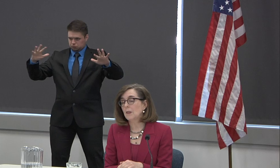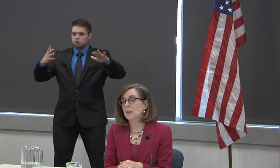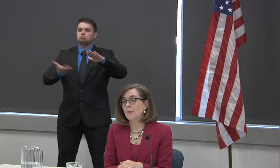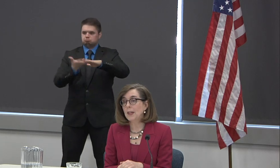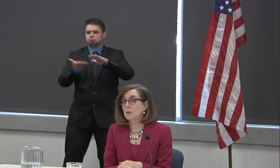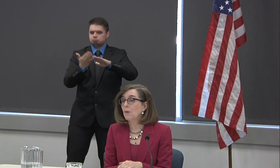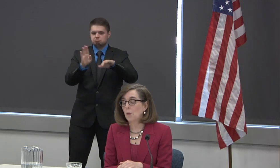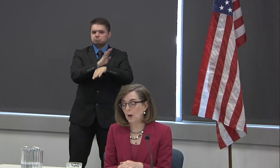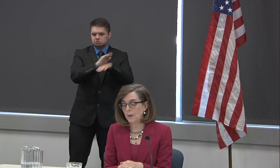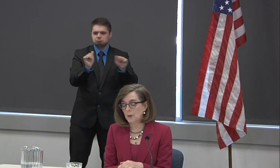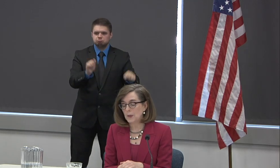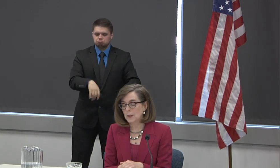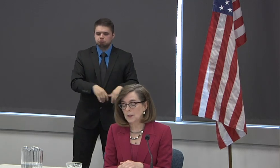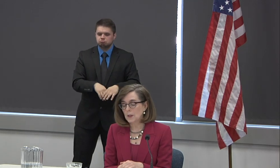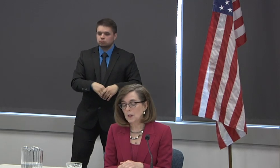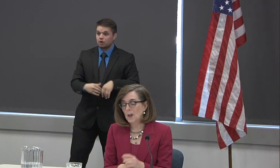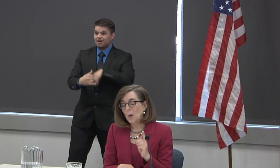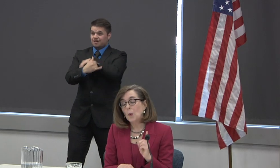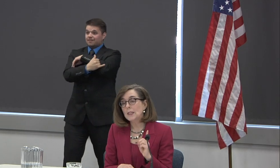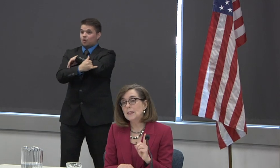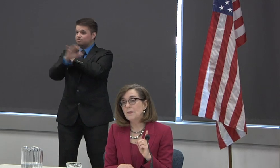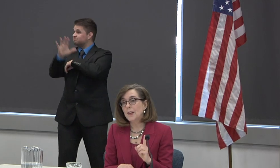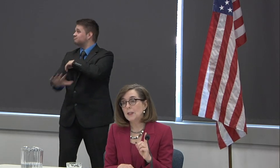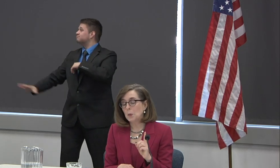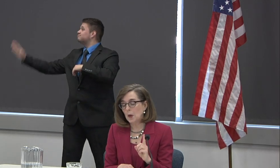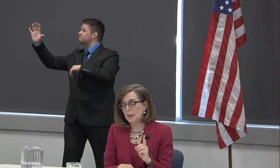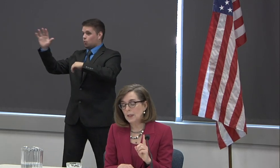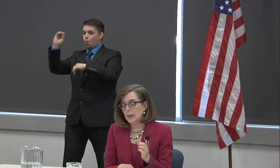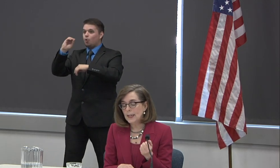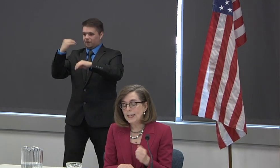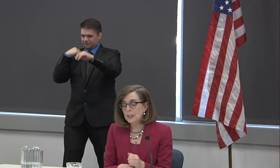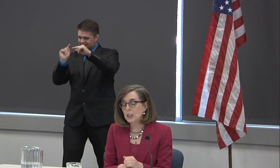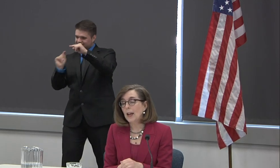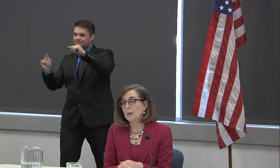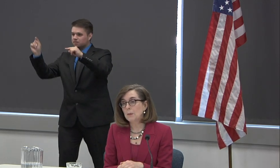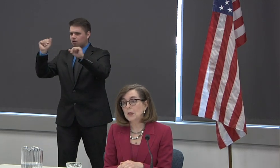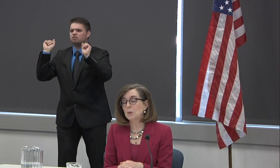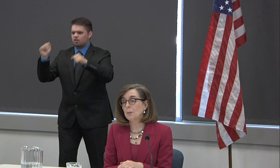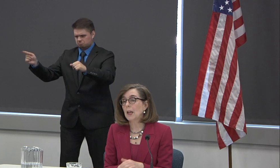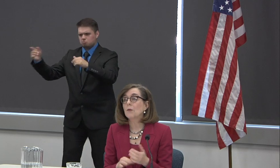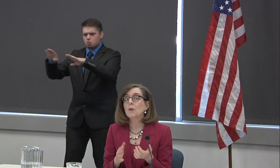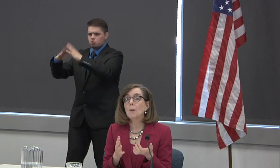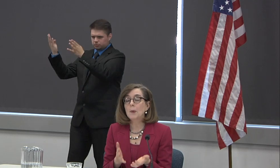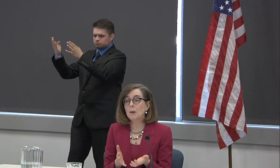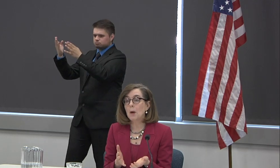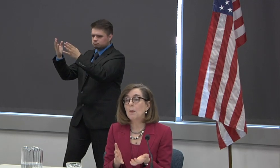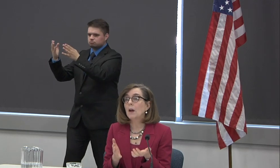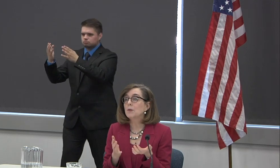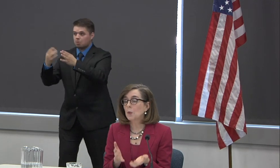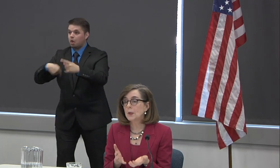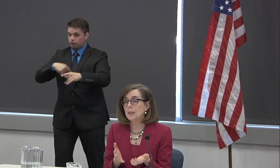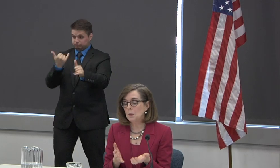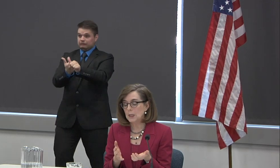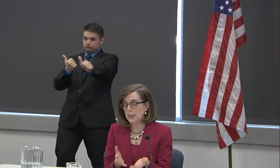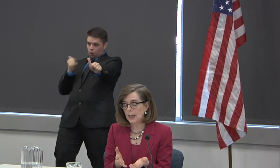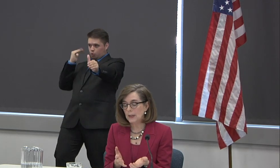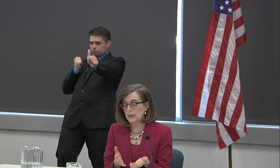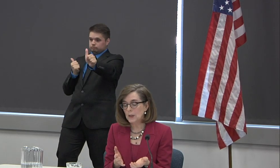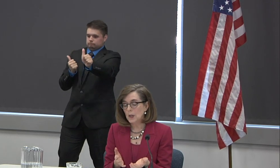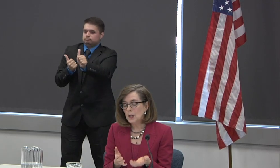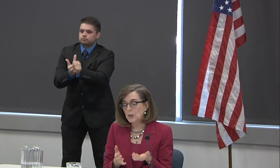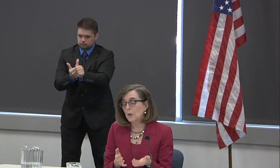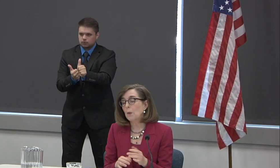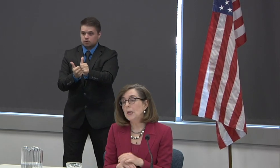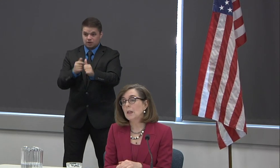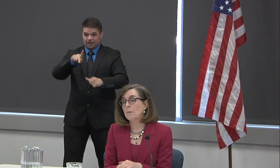this phase before others. Once in phase 1, each county must remain for a minimum of 21 days